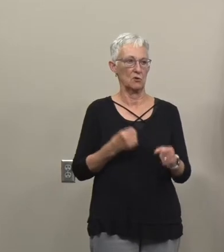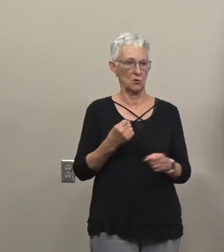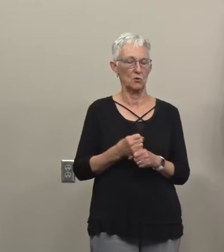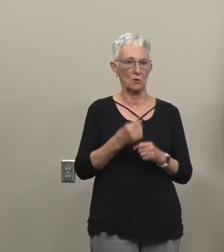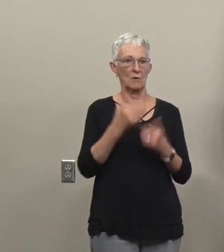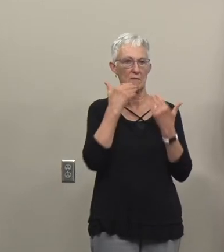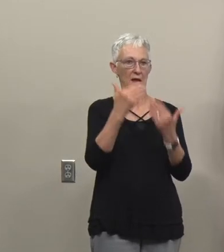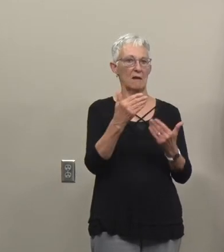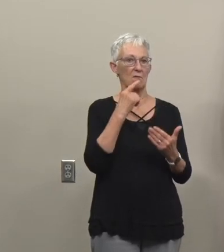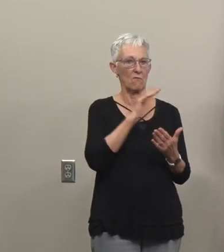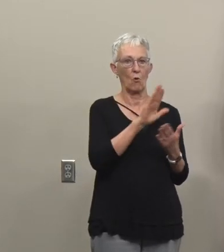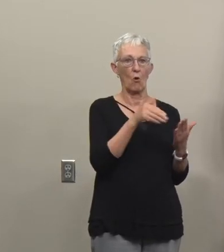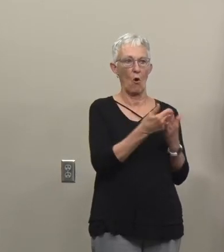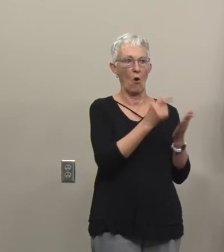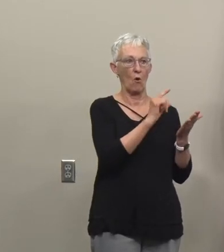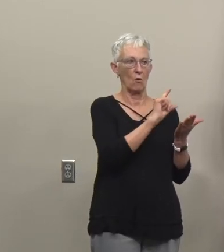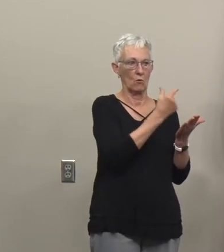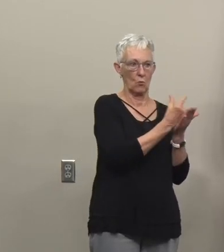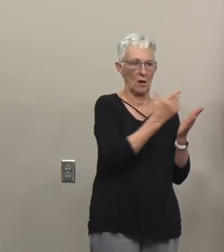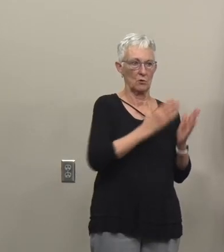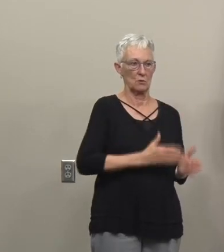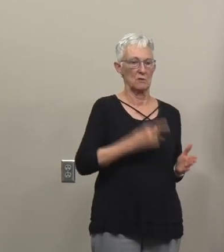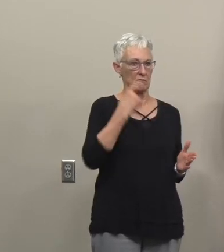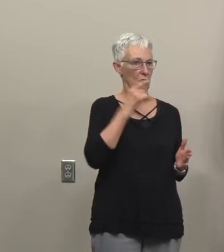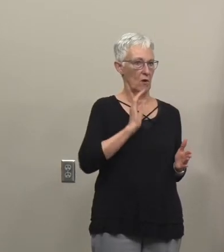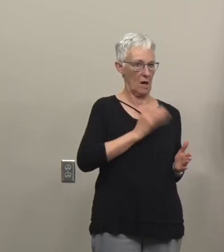for them, but for all of our families and friends.